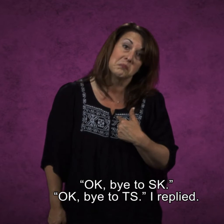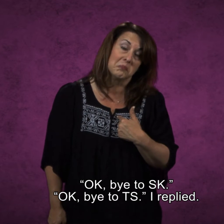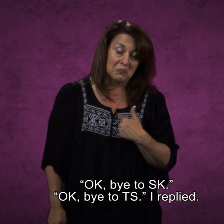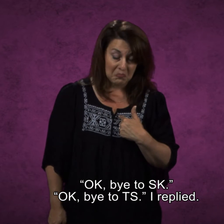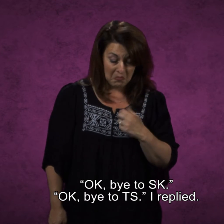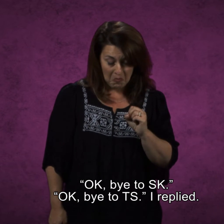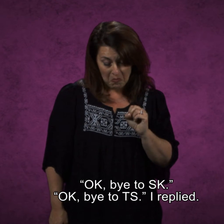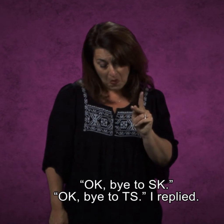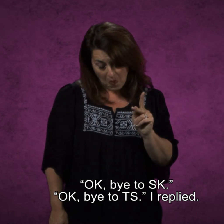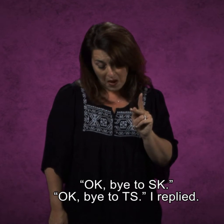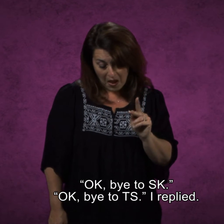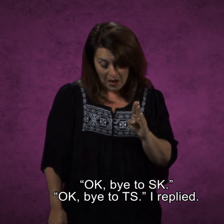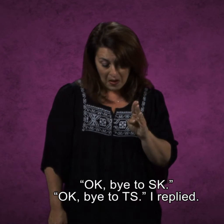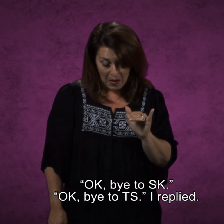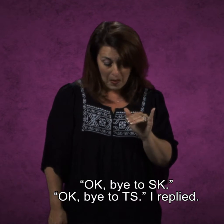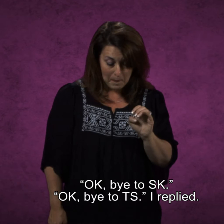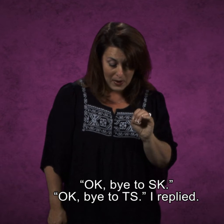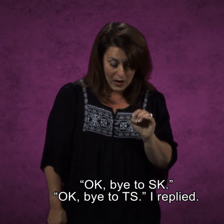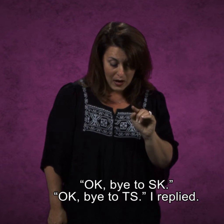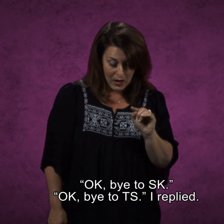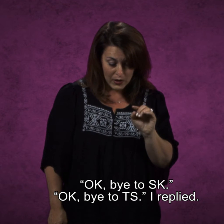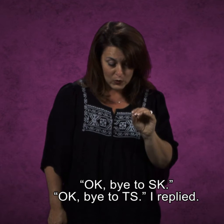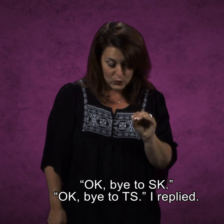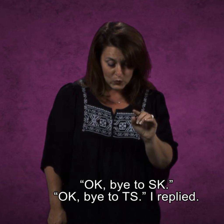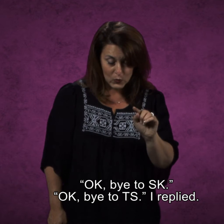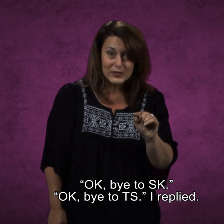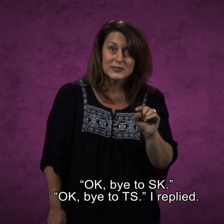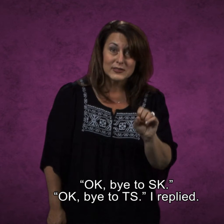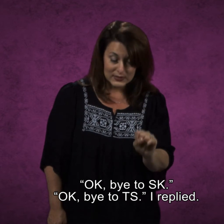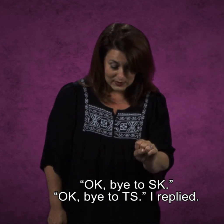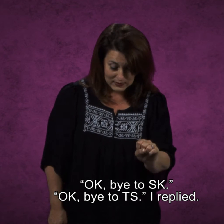Okay, bye to TS, I replied.